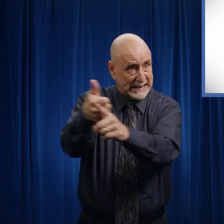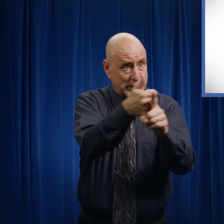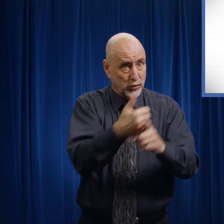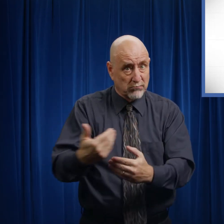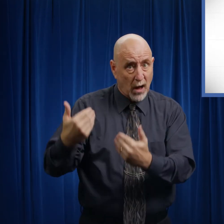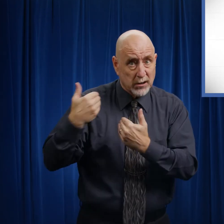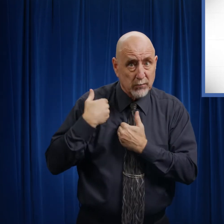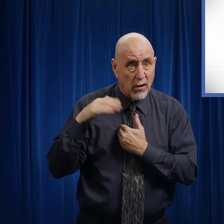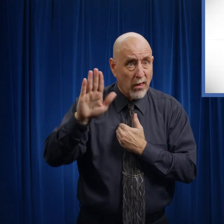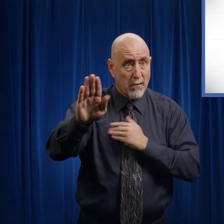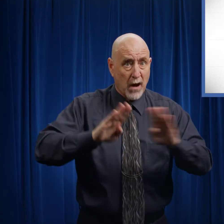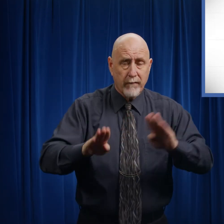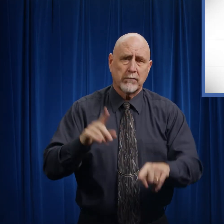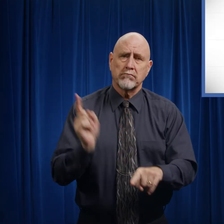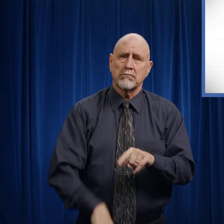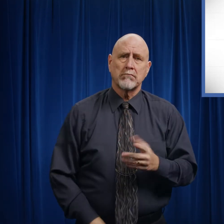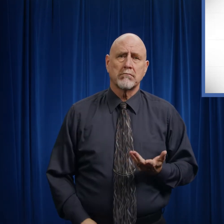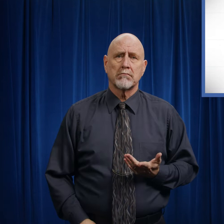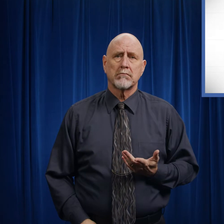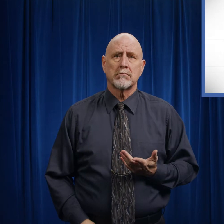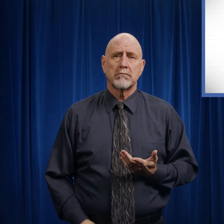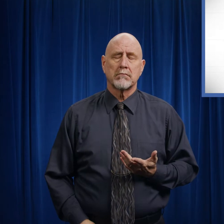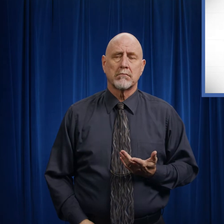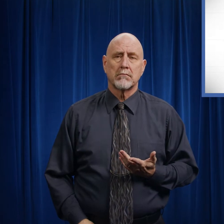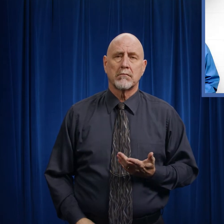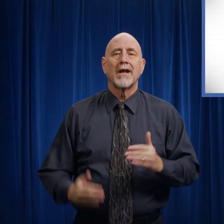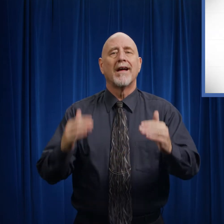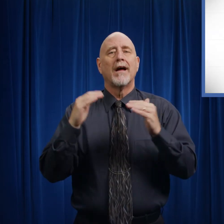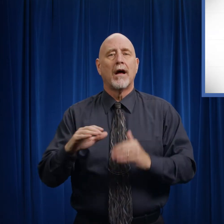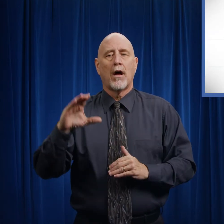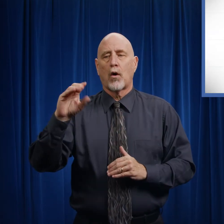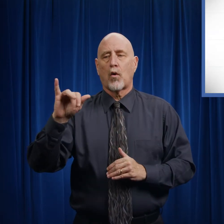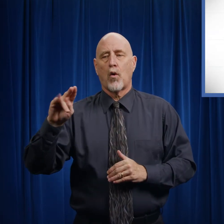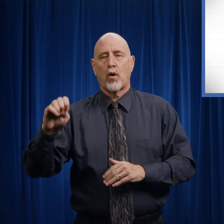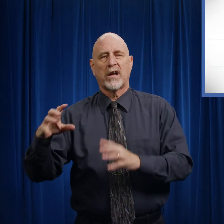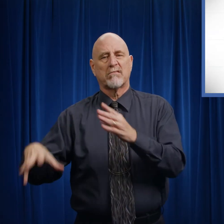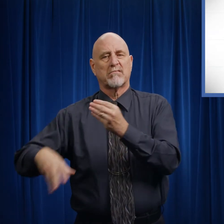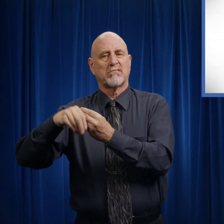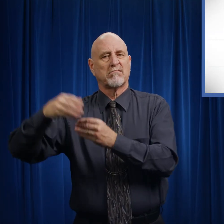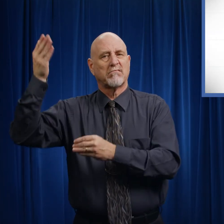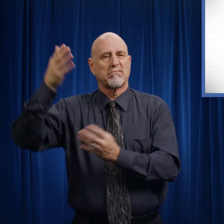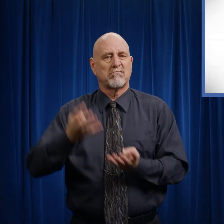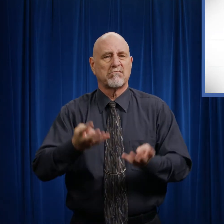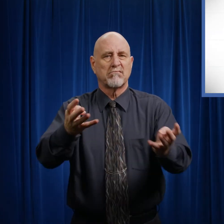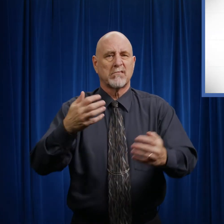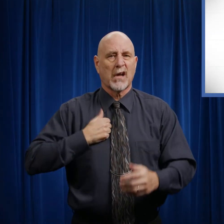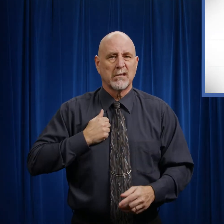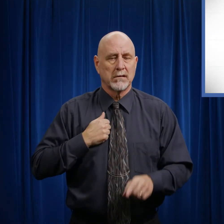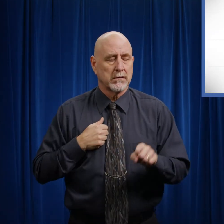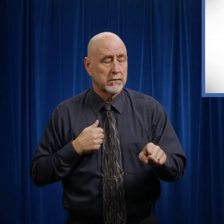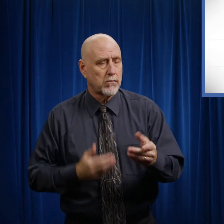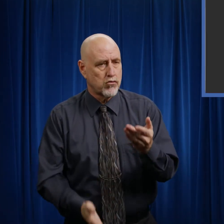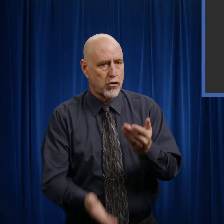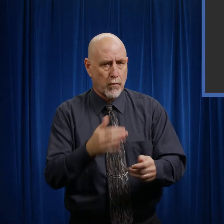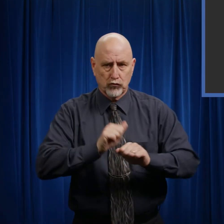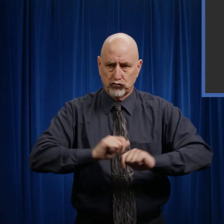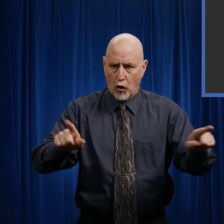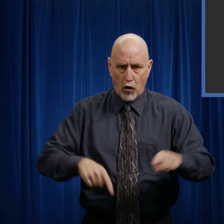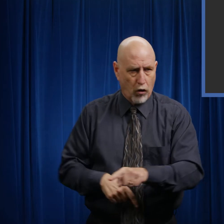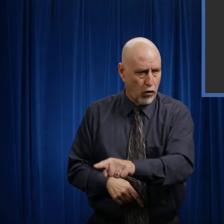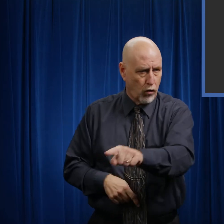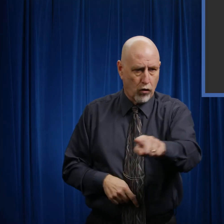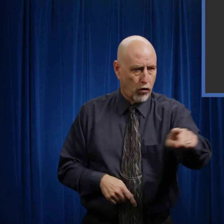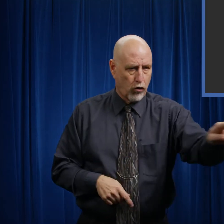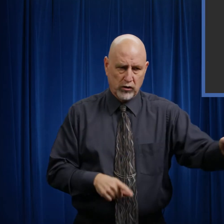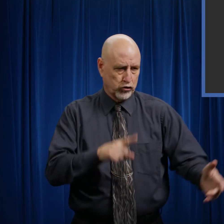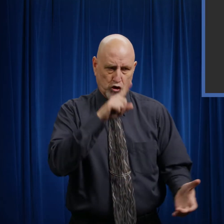be held responsible for their behavior." And then Coyne added, when he was speaking to his audience, "Almost